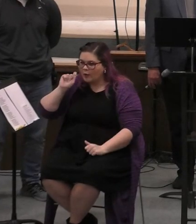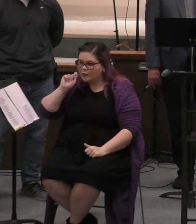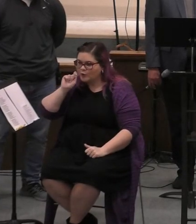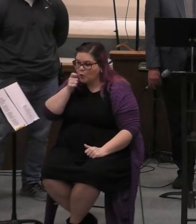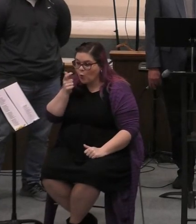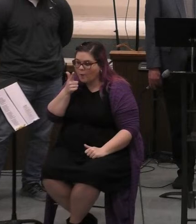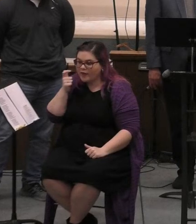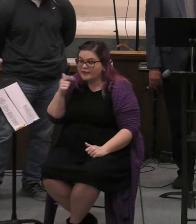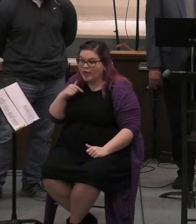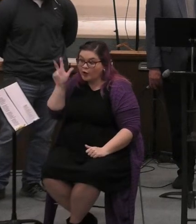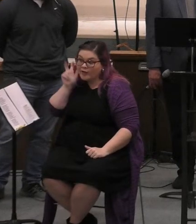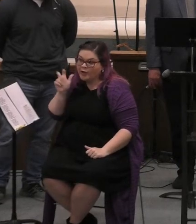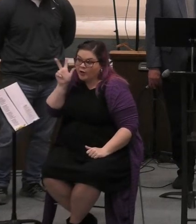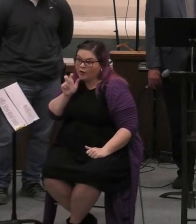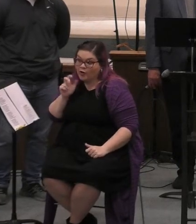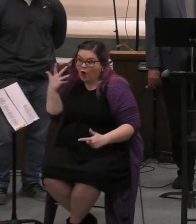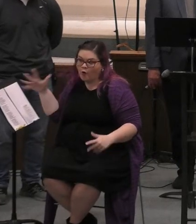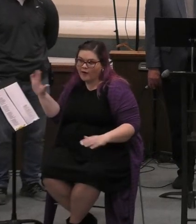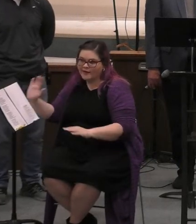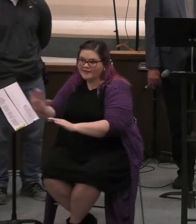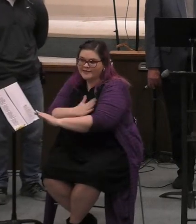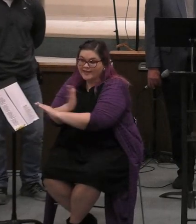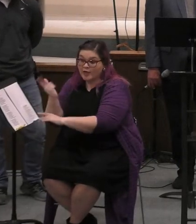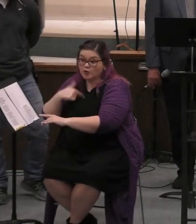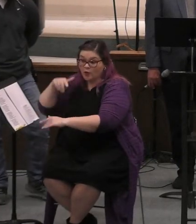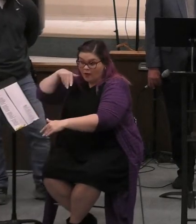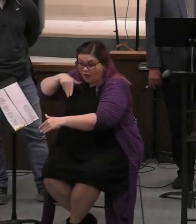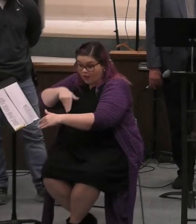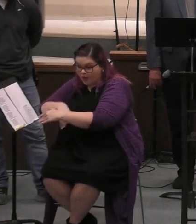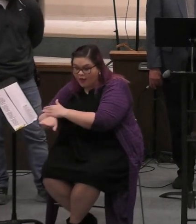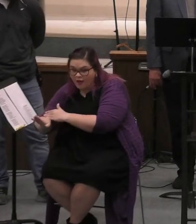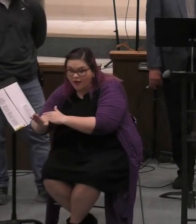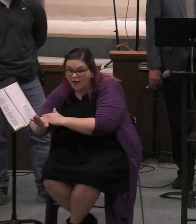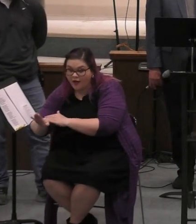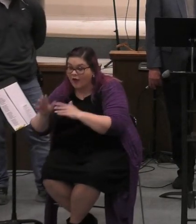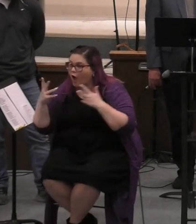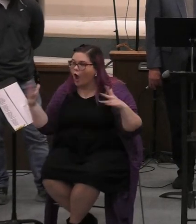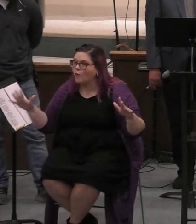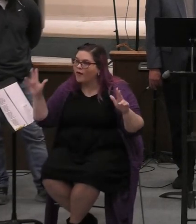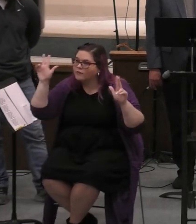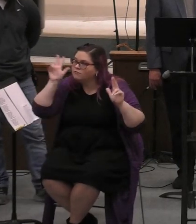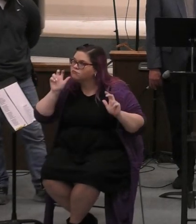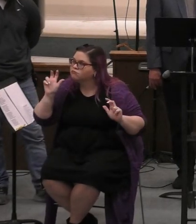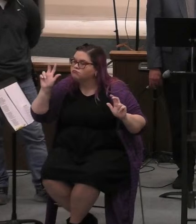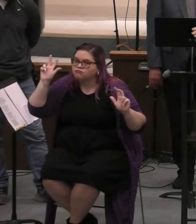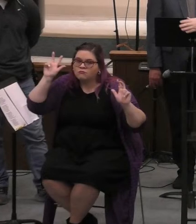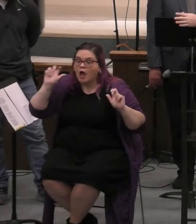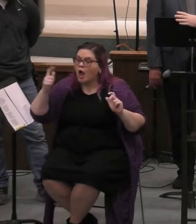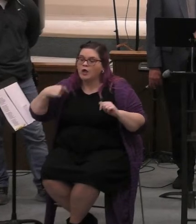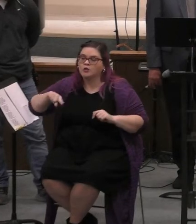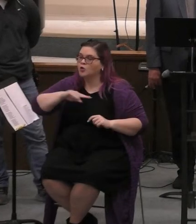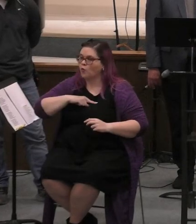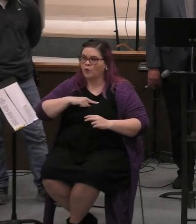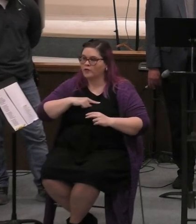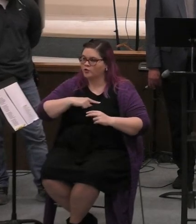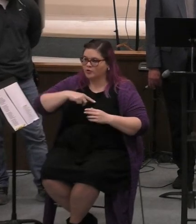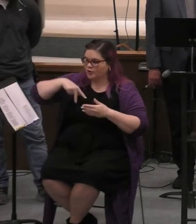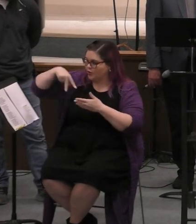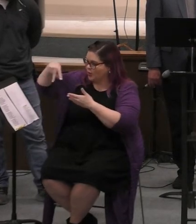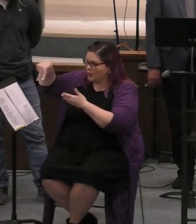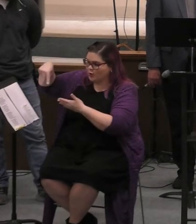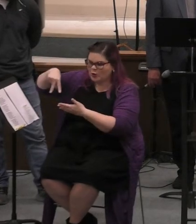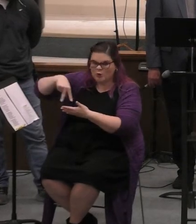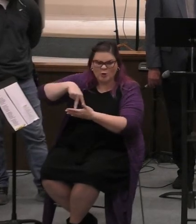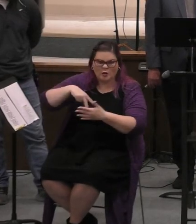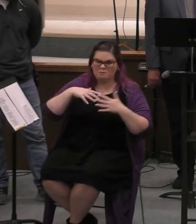already being sung as we were entering the auditorium, the other 2,000 of us. And we just kind of filled in aisles in the auditorium, and it was